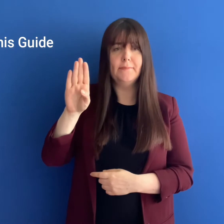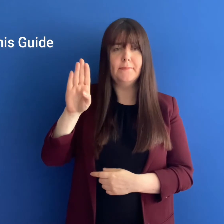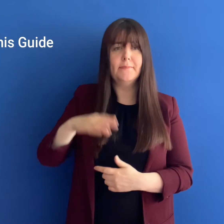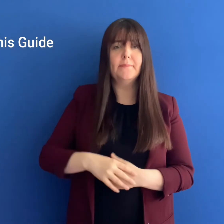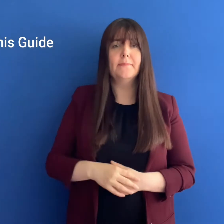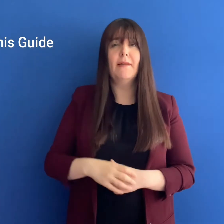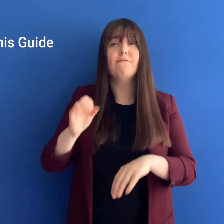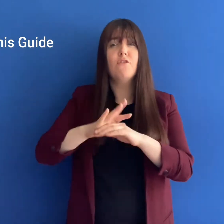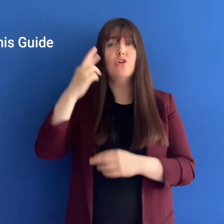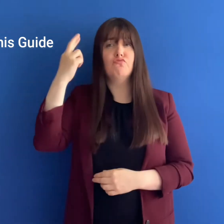the HRB.